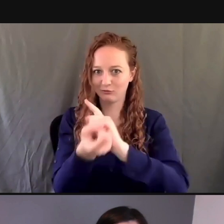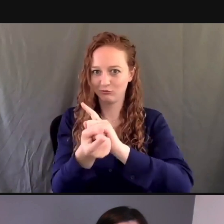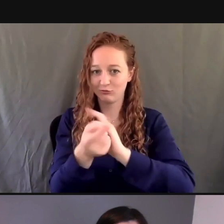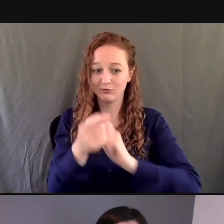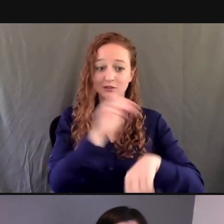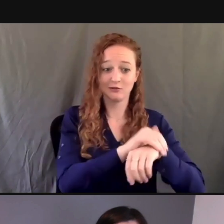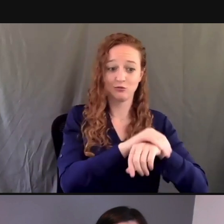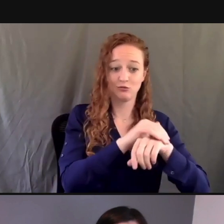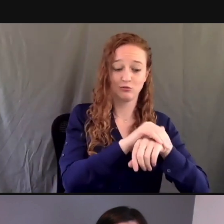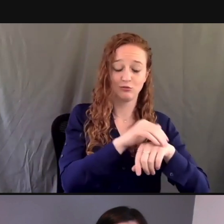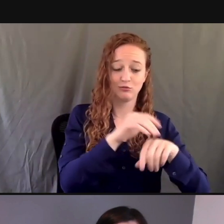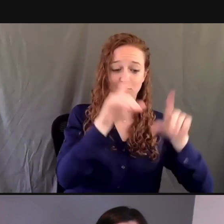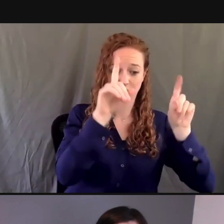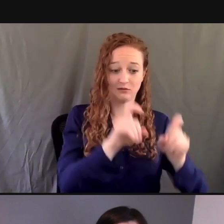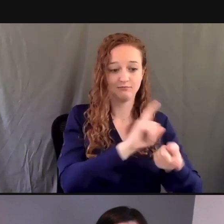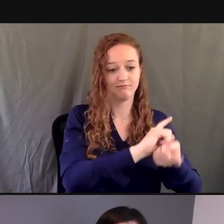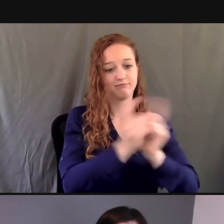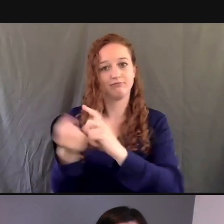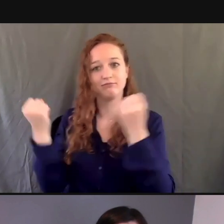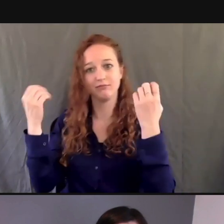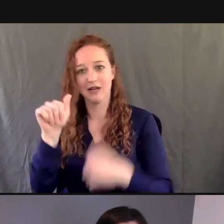they may not be in the field, they may not